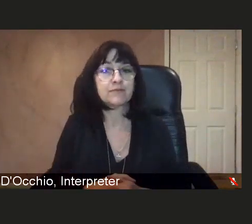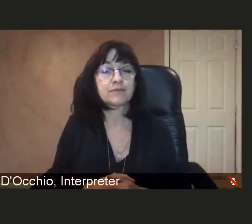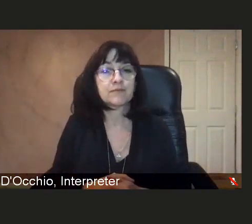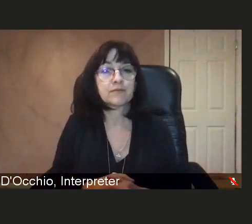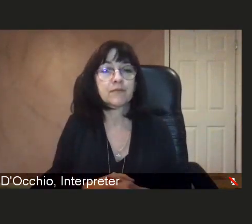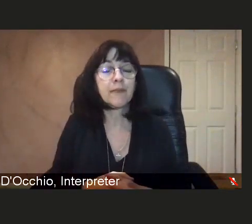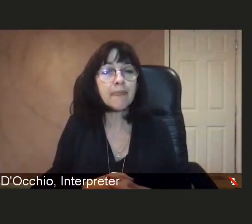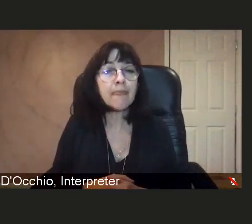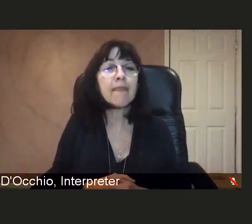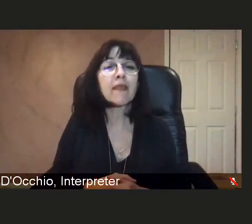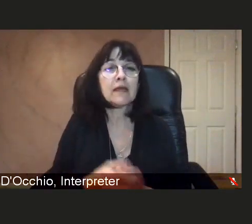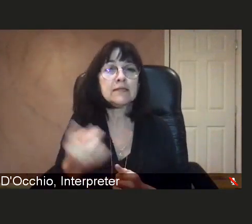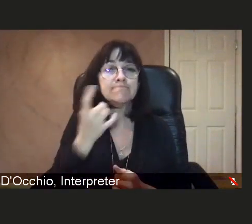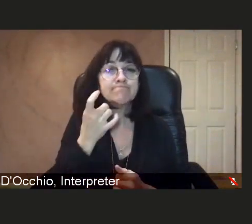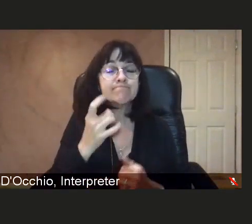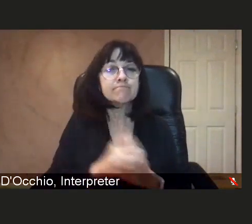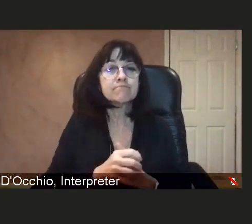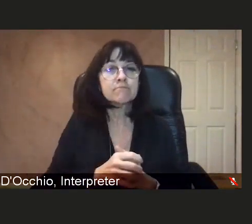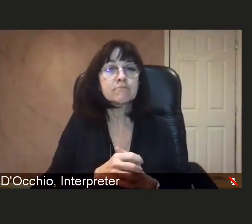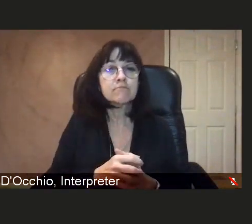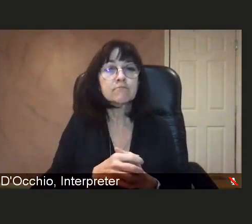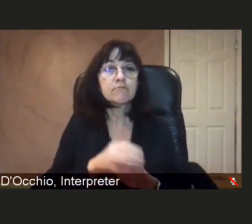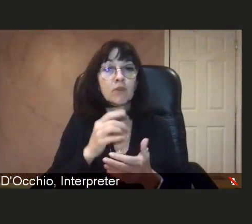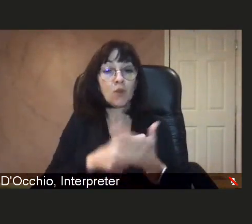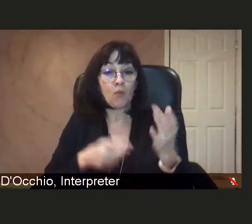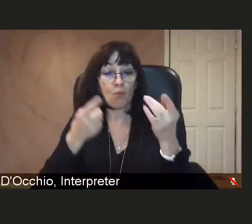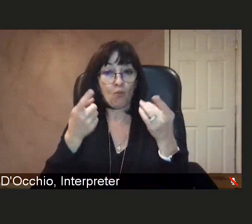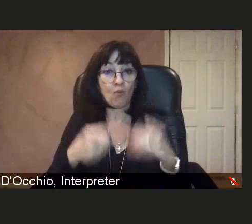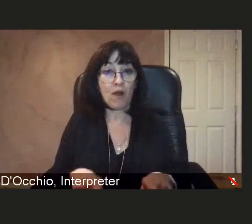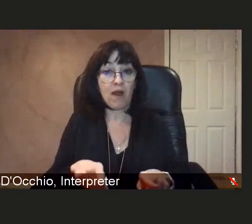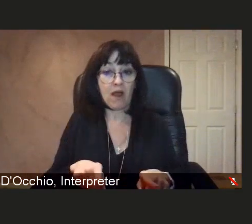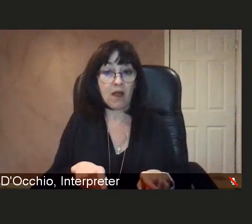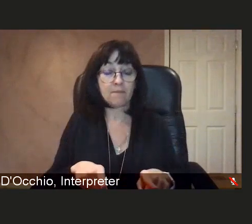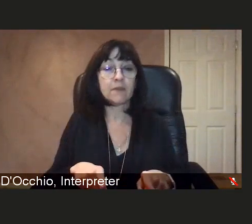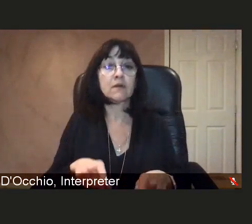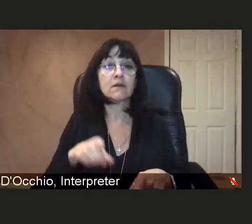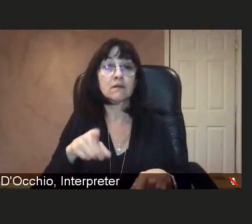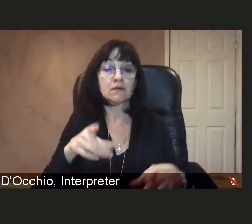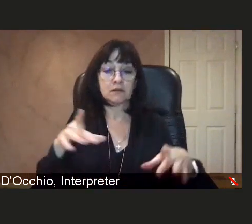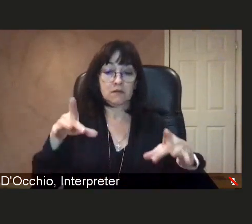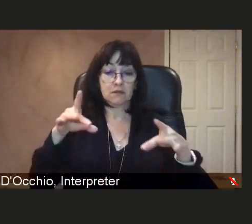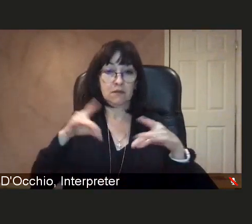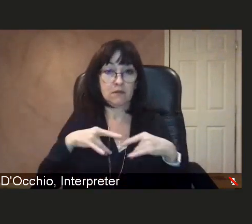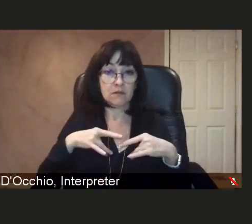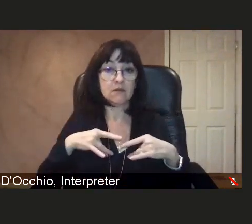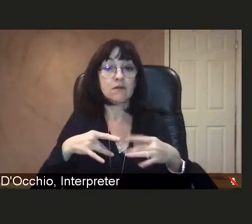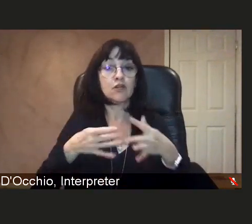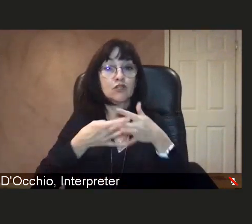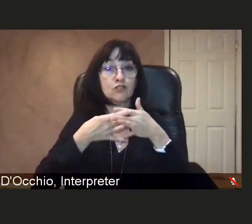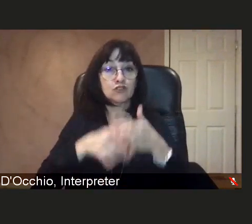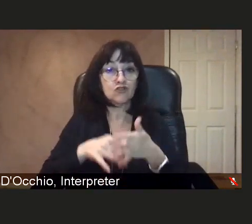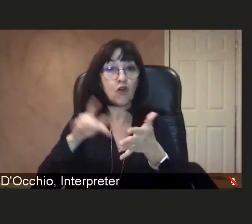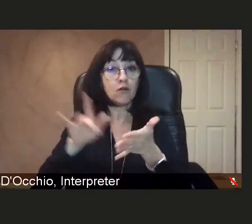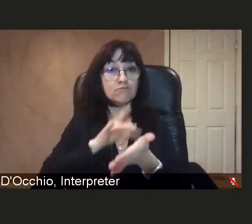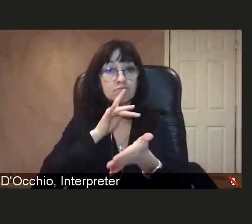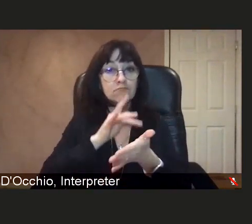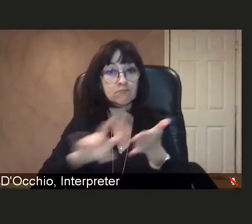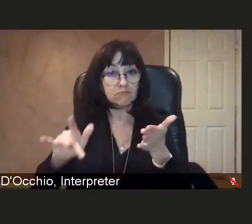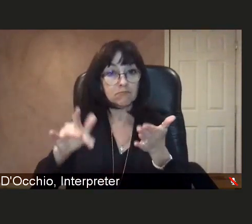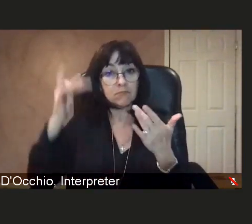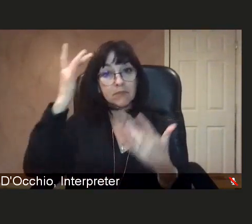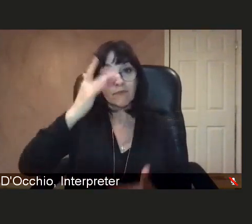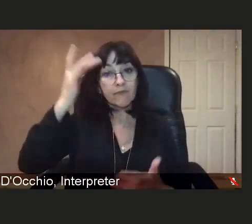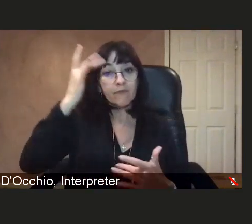become infected with the virus? Well, the first thing that we ask is that if anyone starts to develop symptoms of the virus that